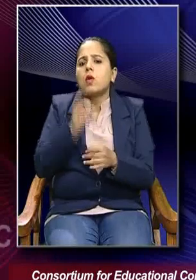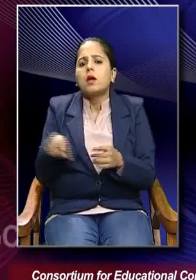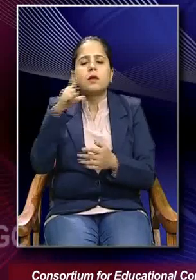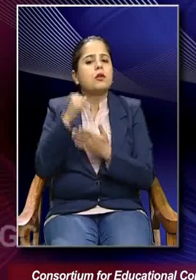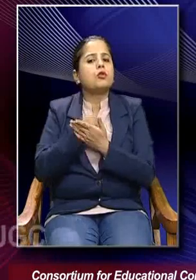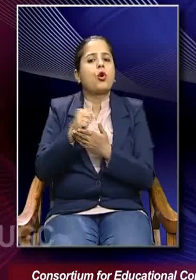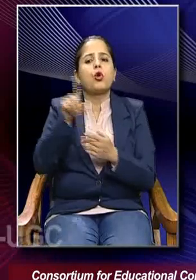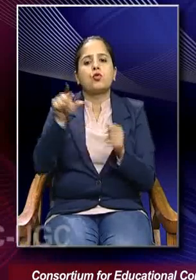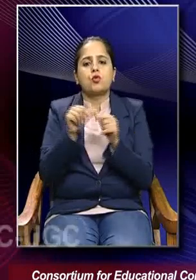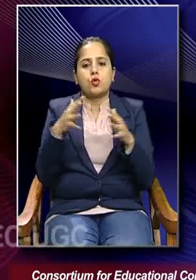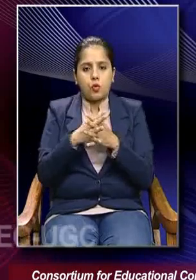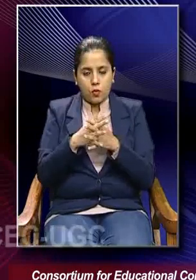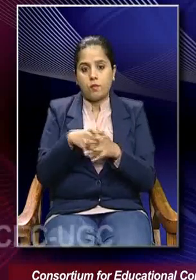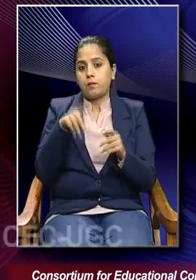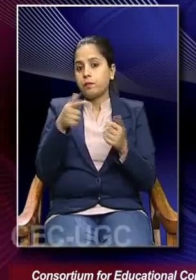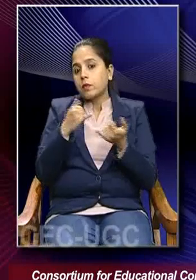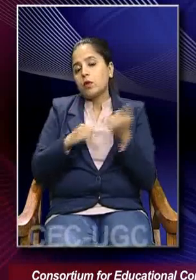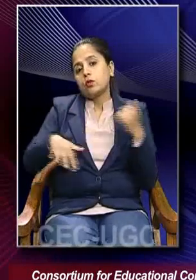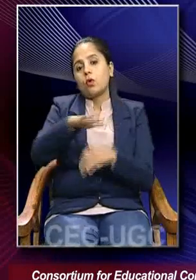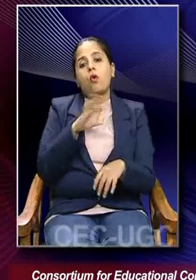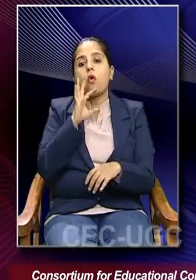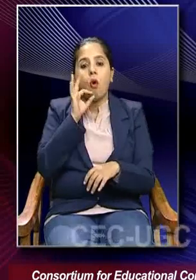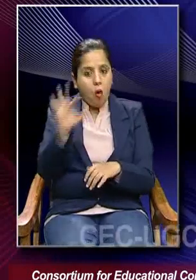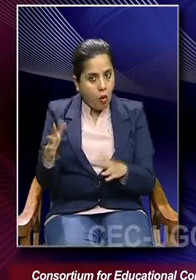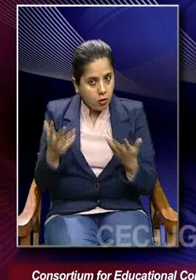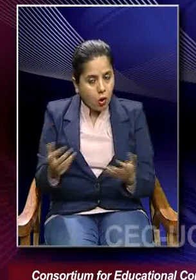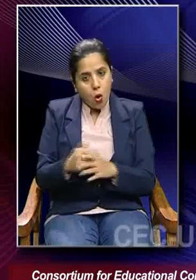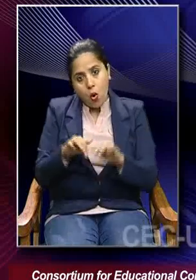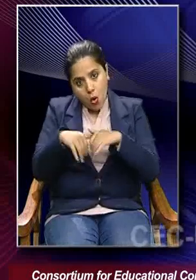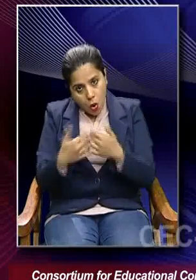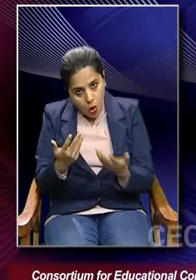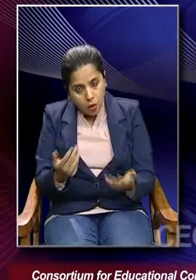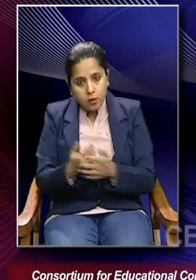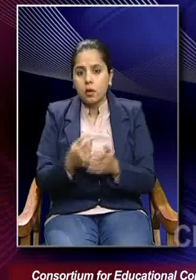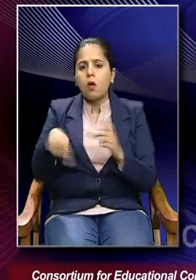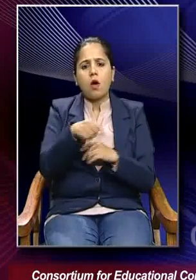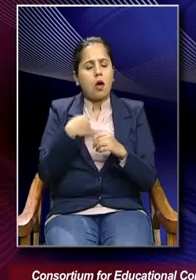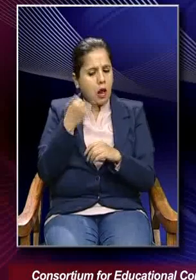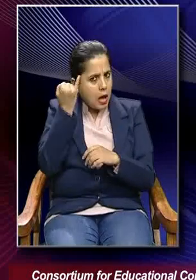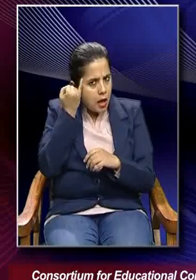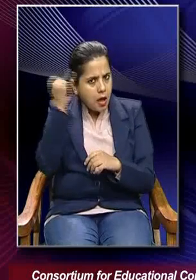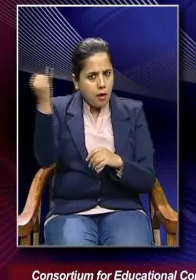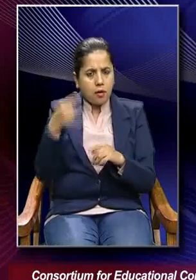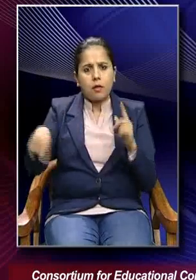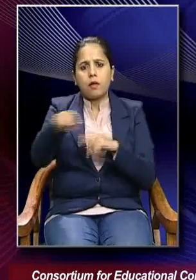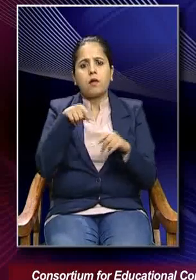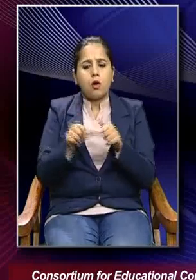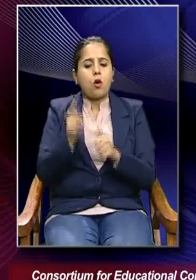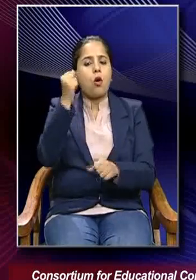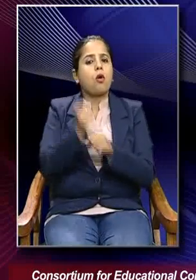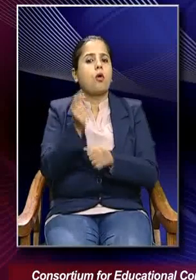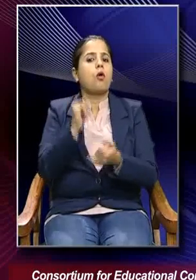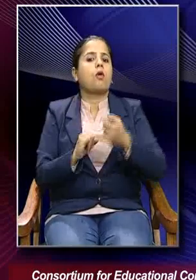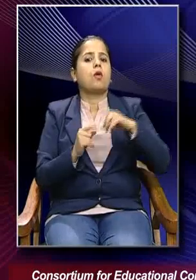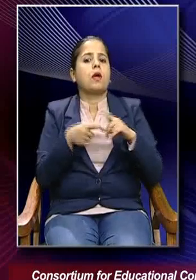laws of social order, and the core idea behind Auguste Comte